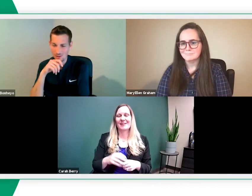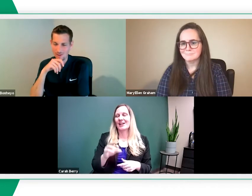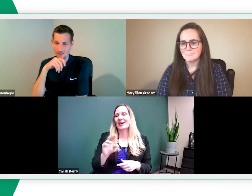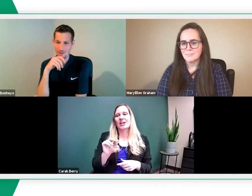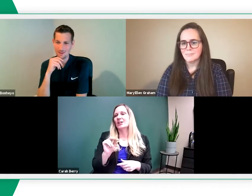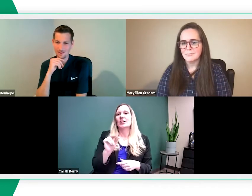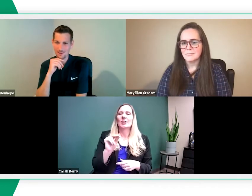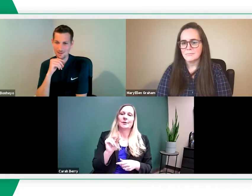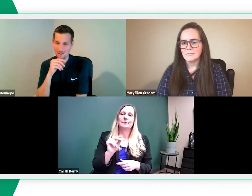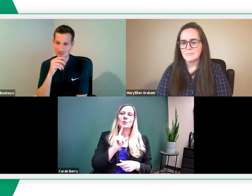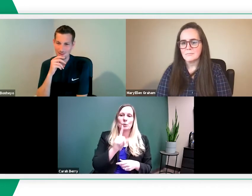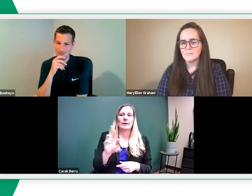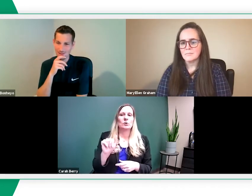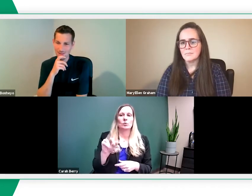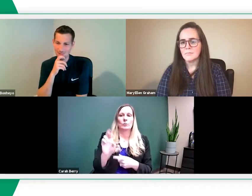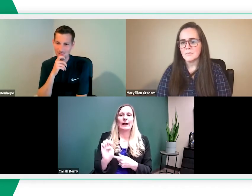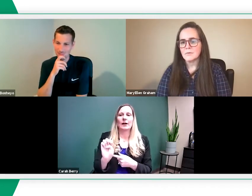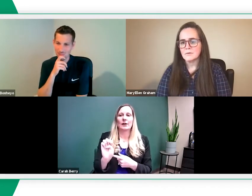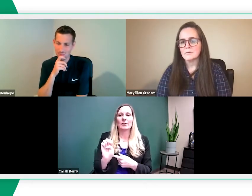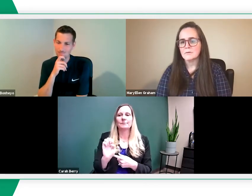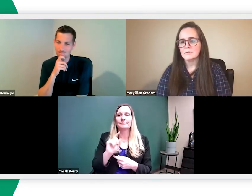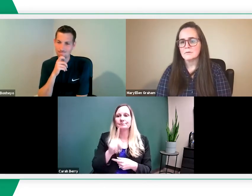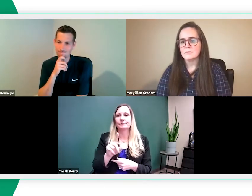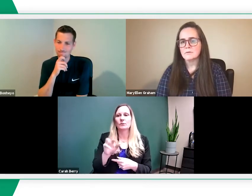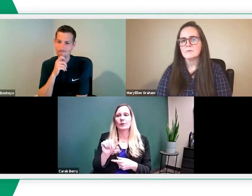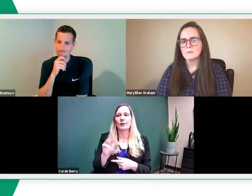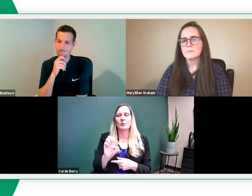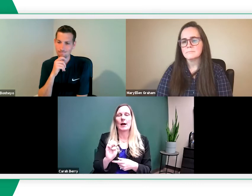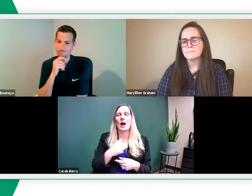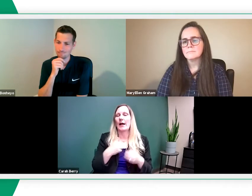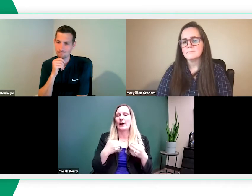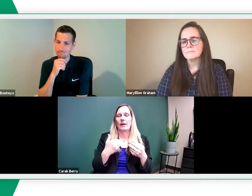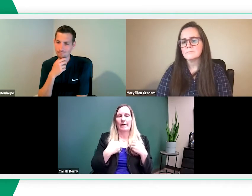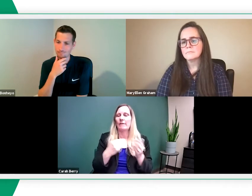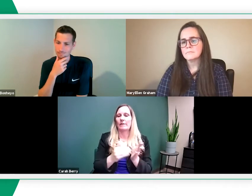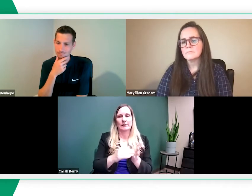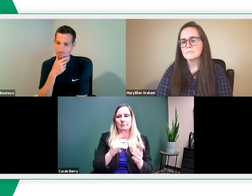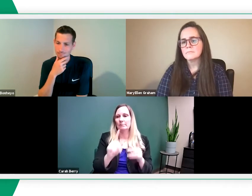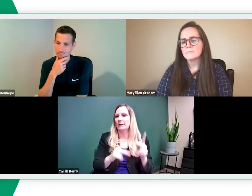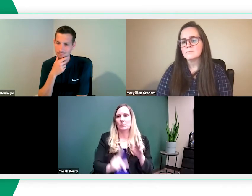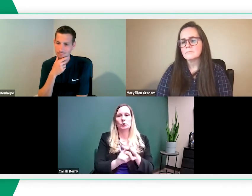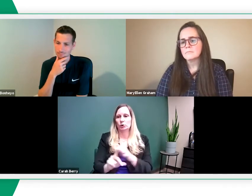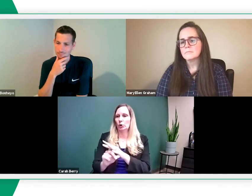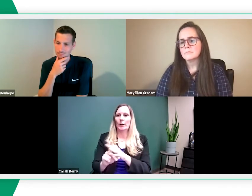that that's more rare than most? No, that's actually very rare.